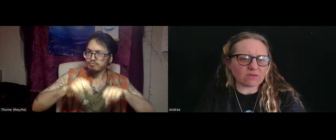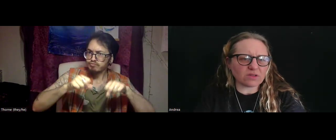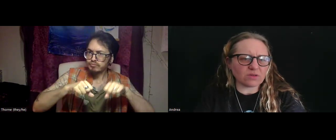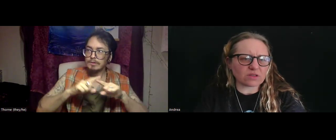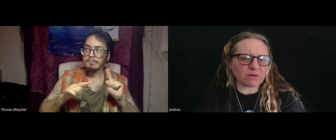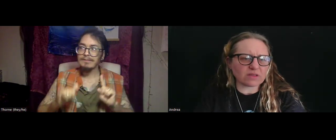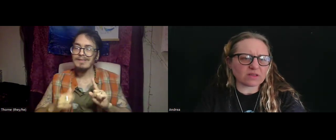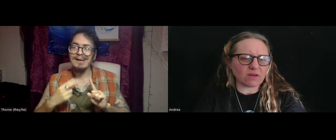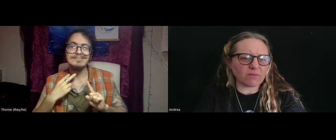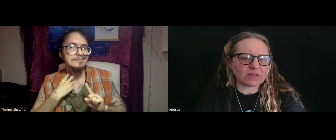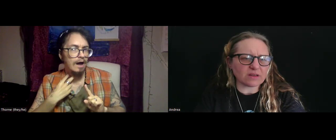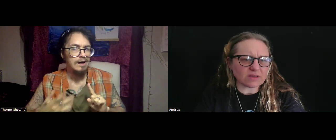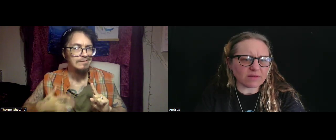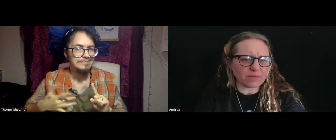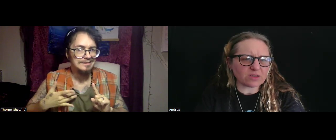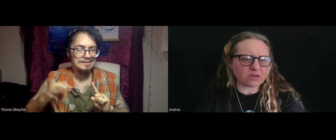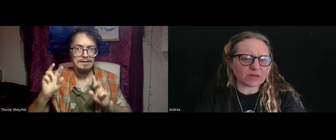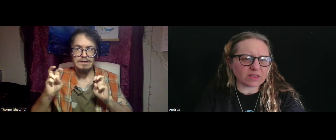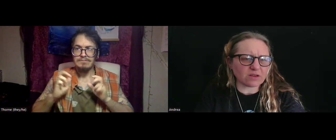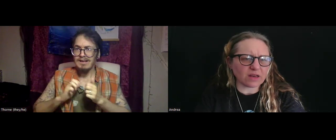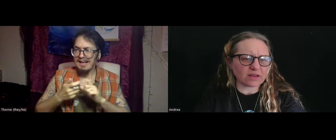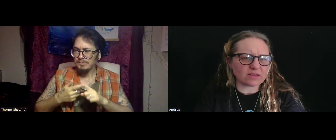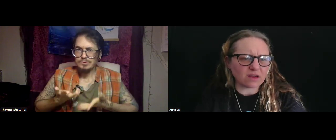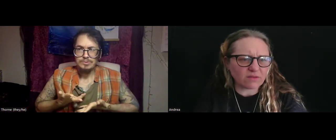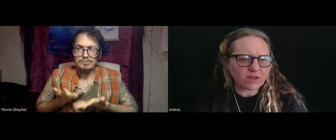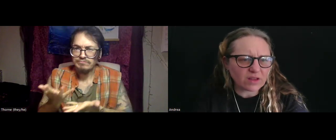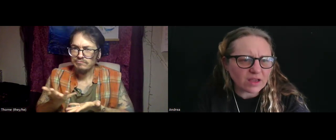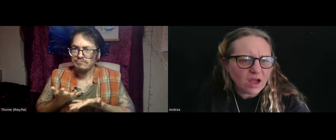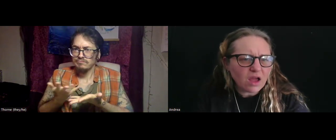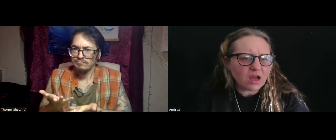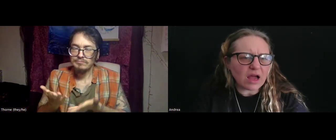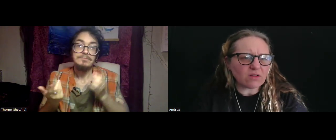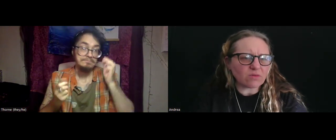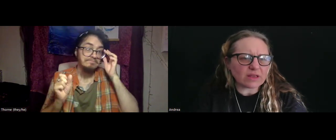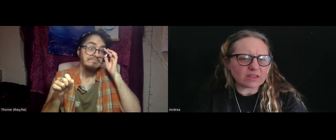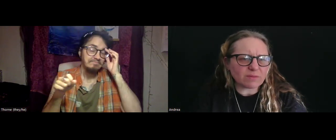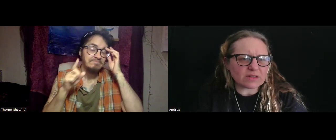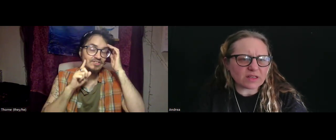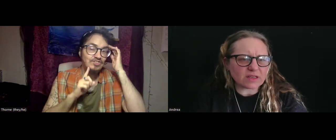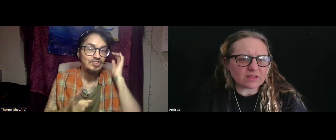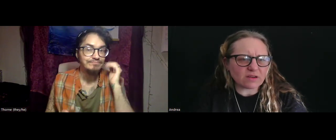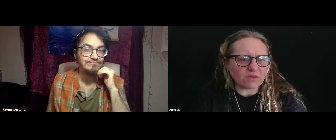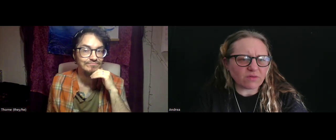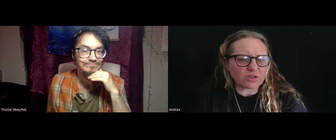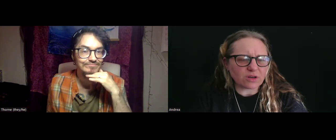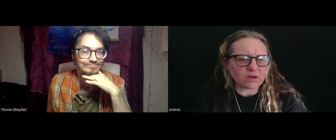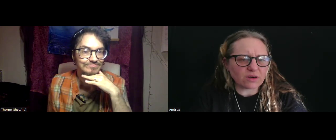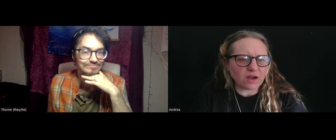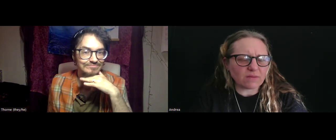to express itself. But it does get pictures, but it could kind of get stuck feeling how to really express things. So for sure,